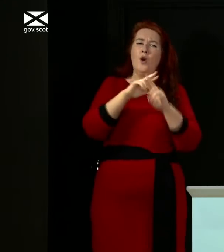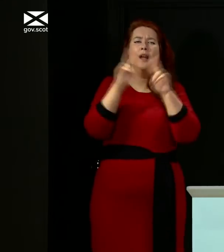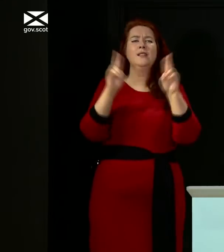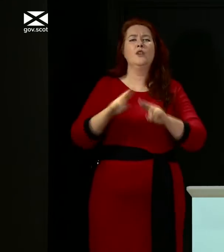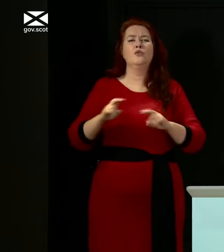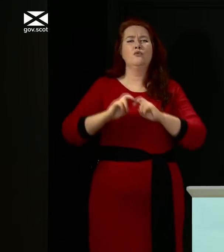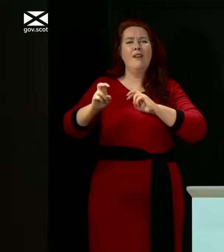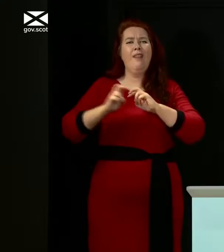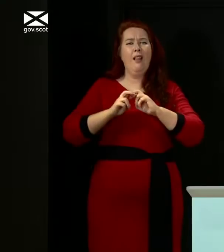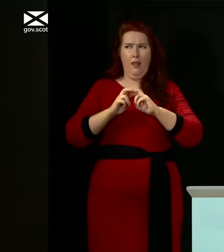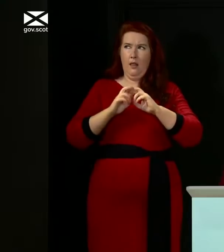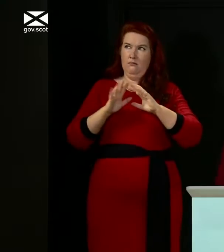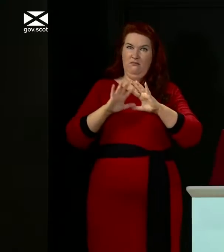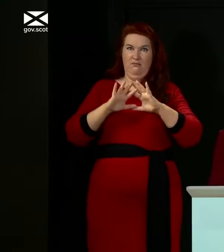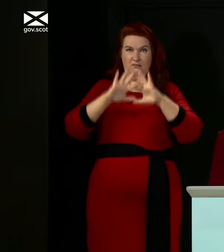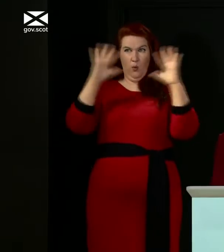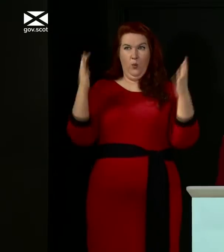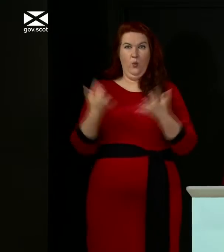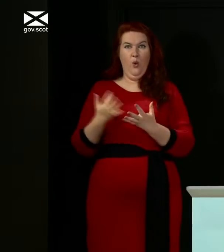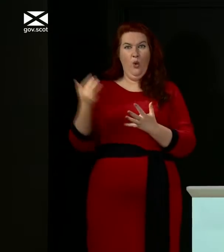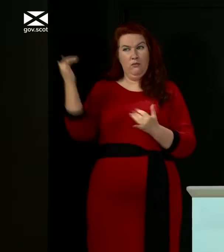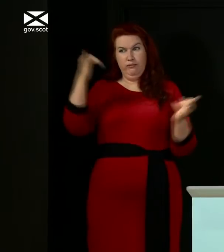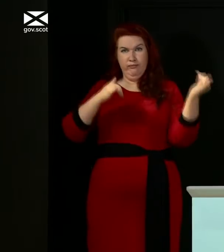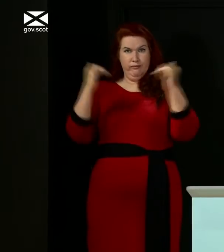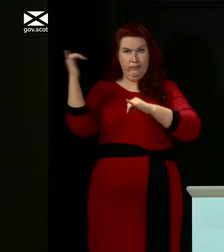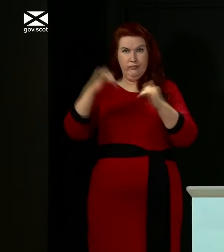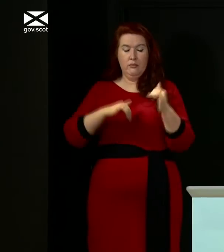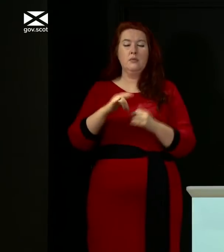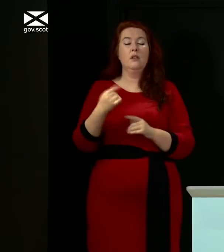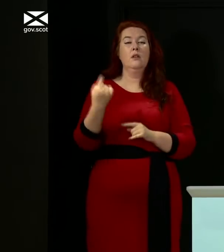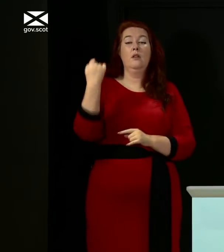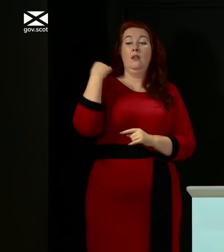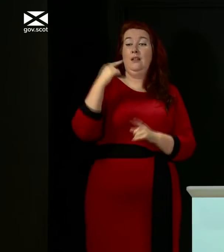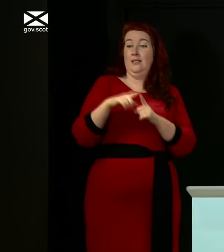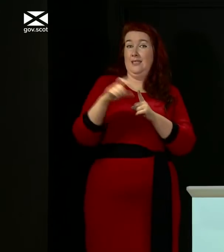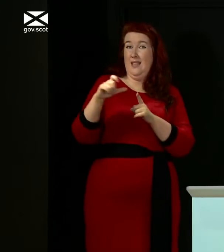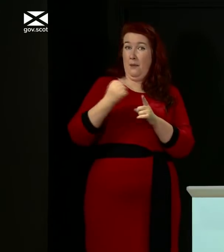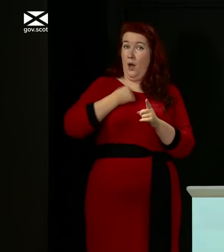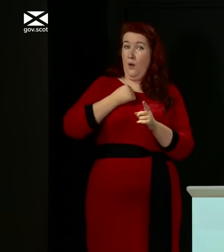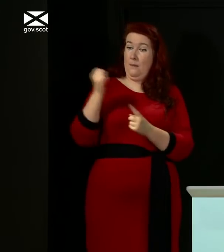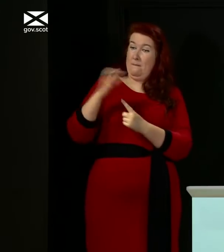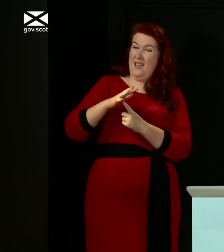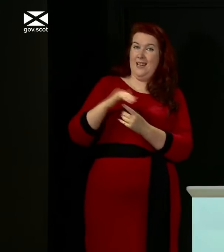travel just in the last couple of days, actually, and if you take December into our main airports,